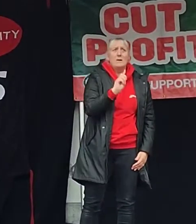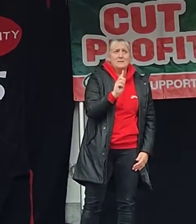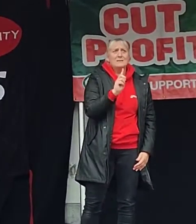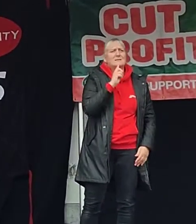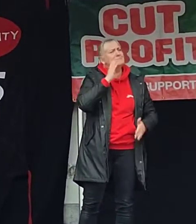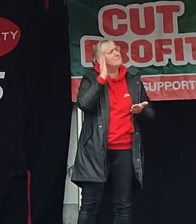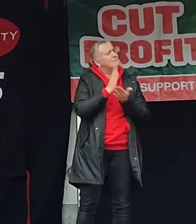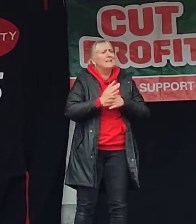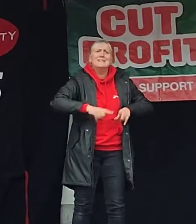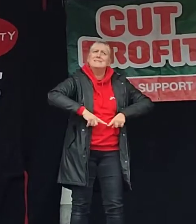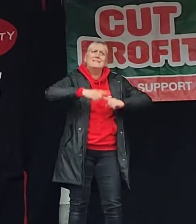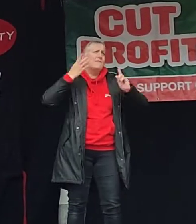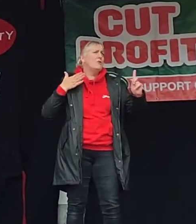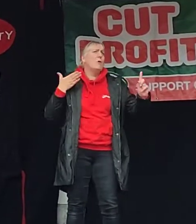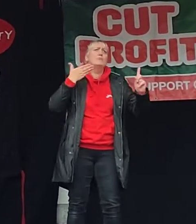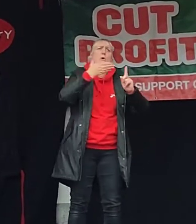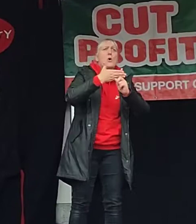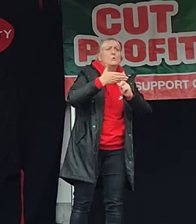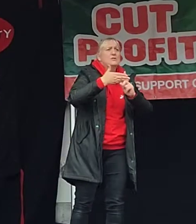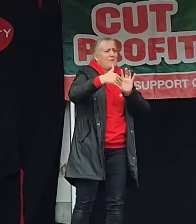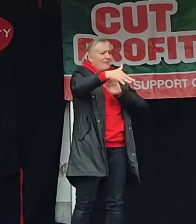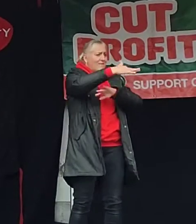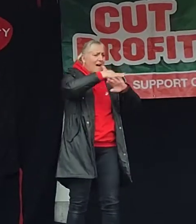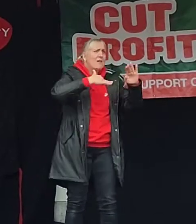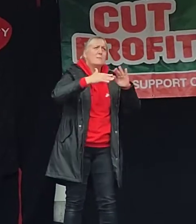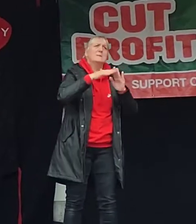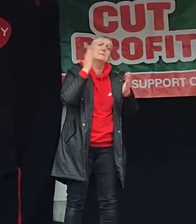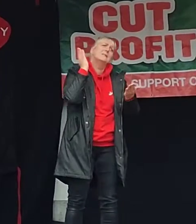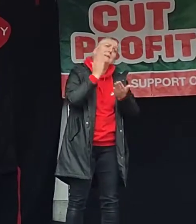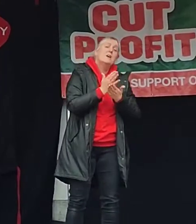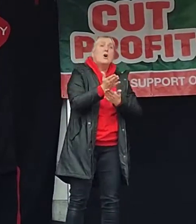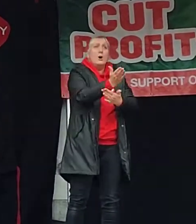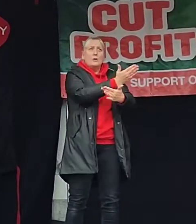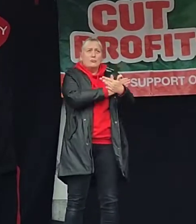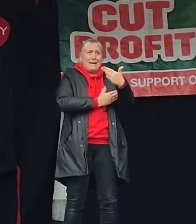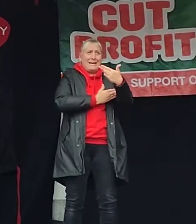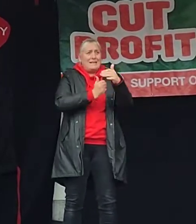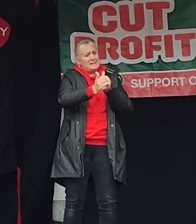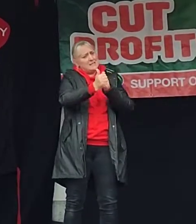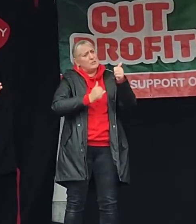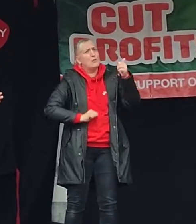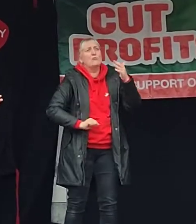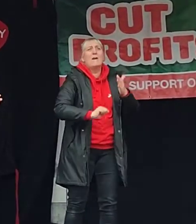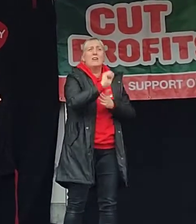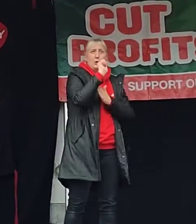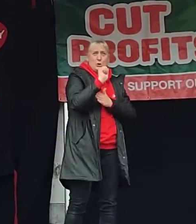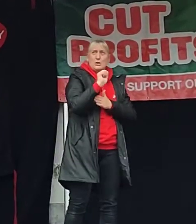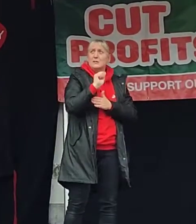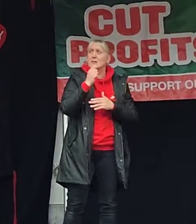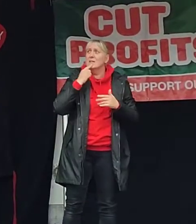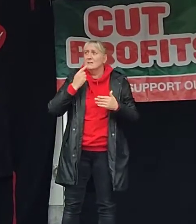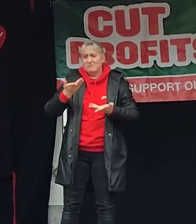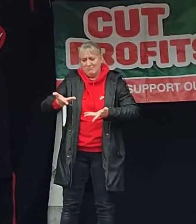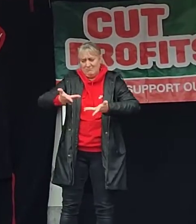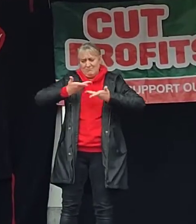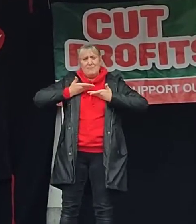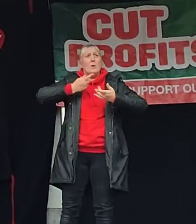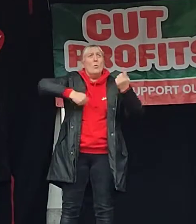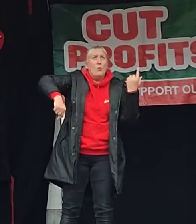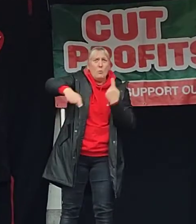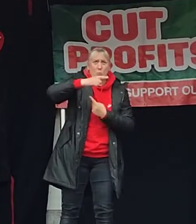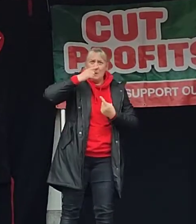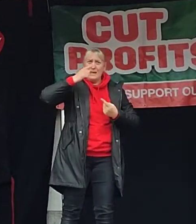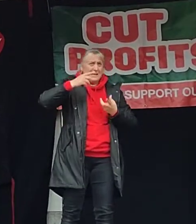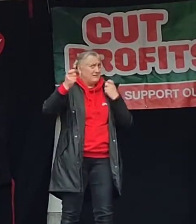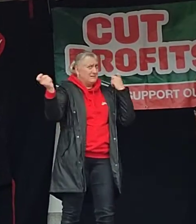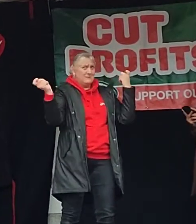on a pledge of a different approach to the environment, a green industrial revolution. It's in our hands. We can build the